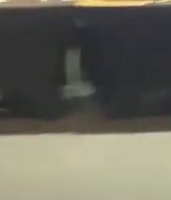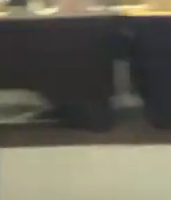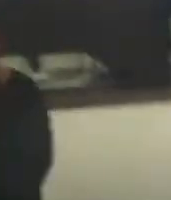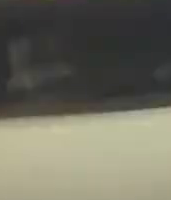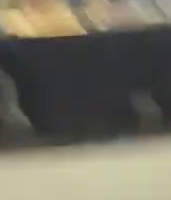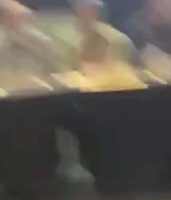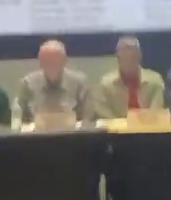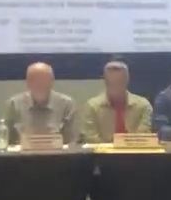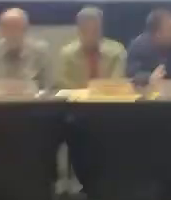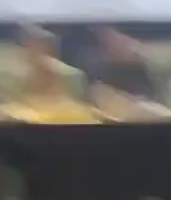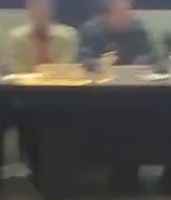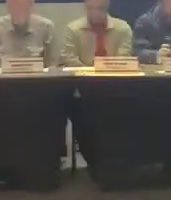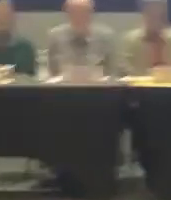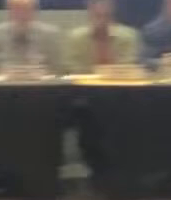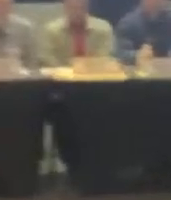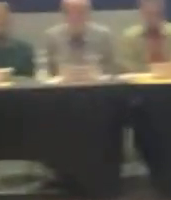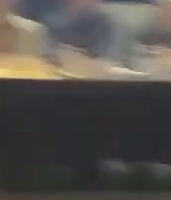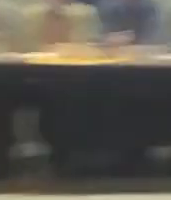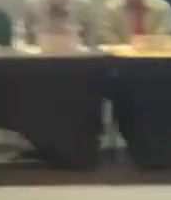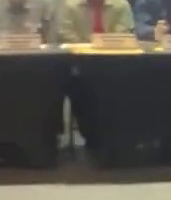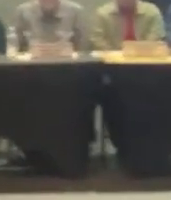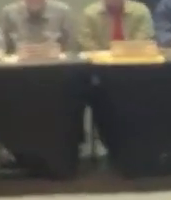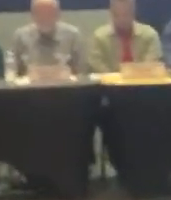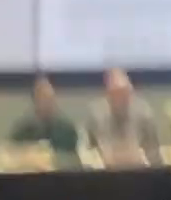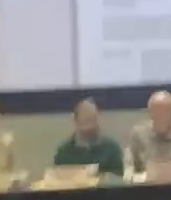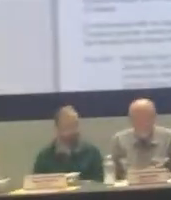How you beat me? I don't know. You text me and said.